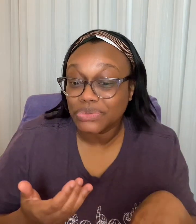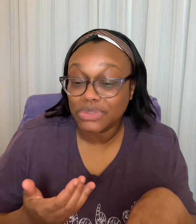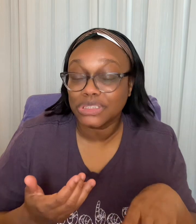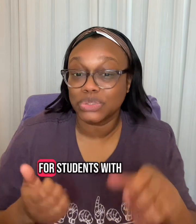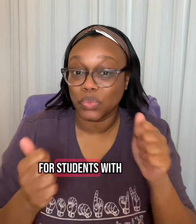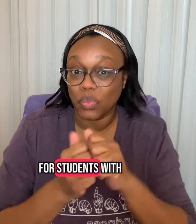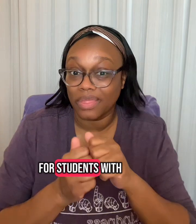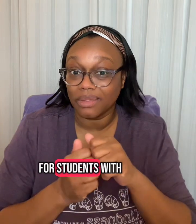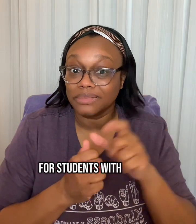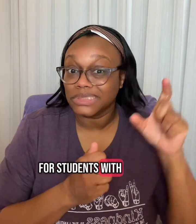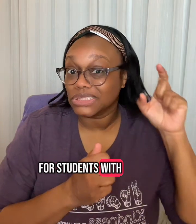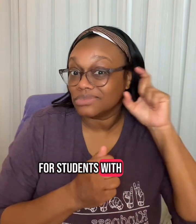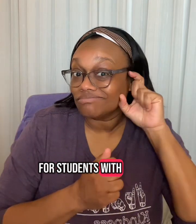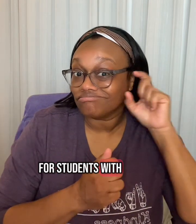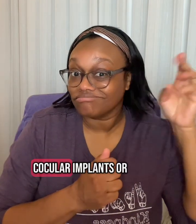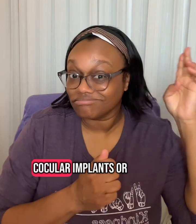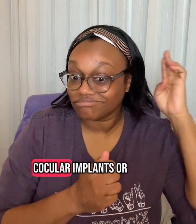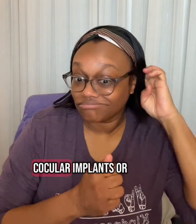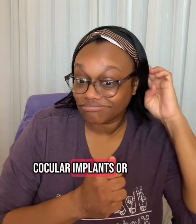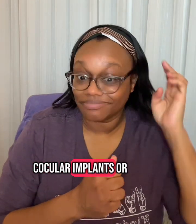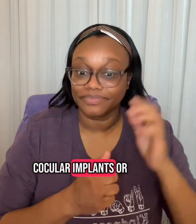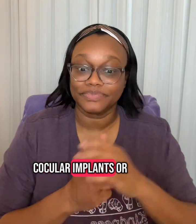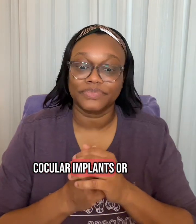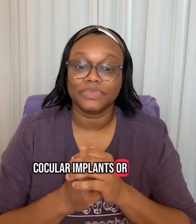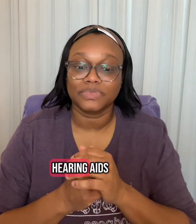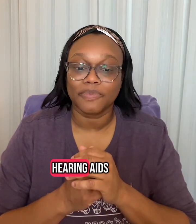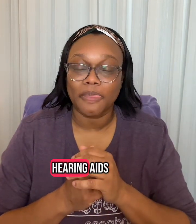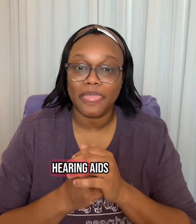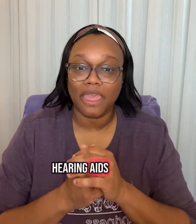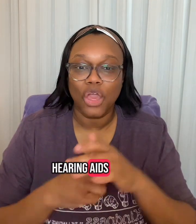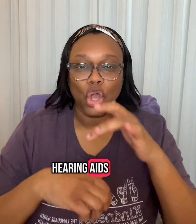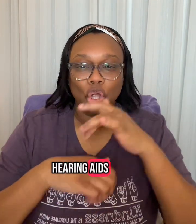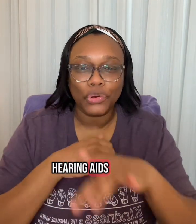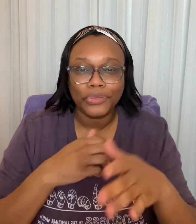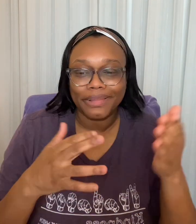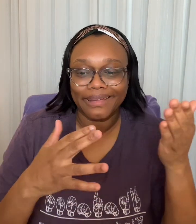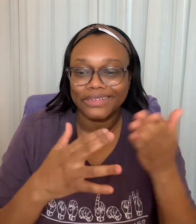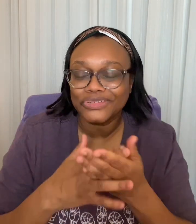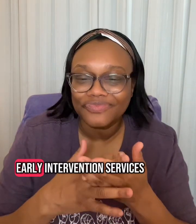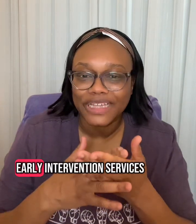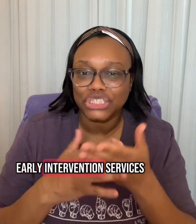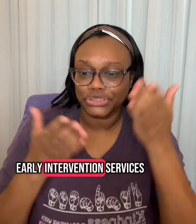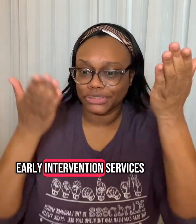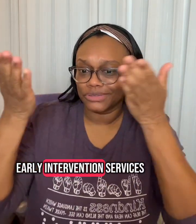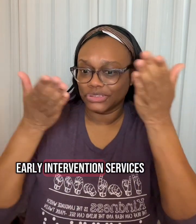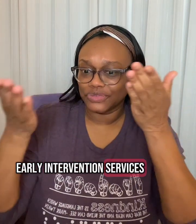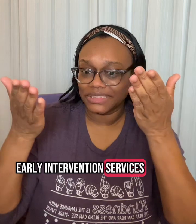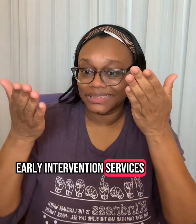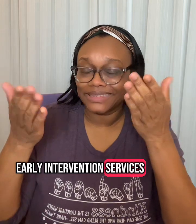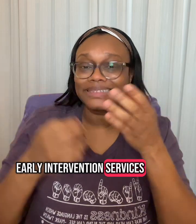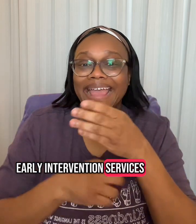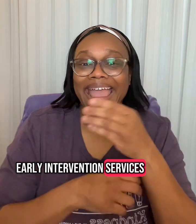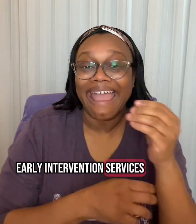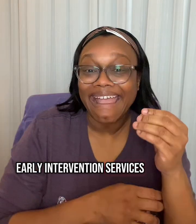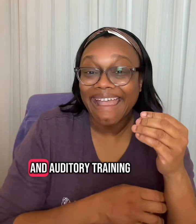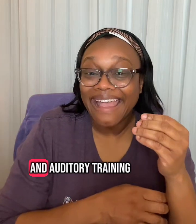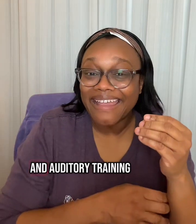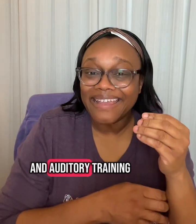For students with cochlear implants or hearing aids, early intervention services and